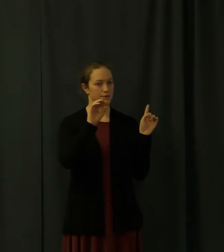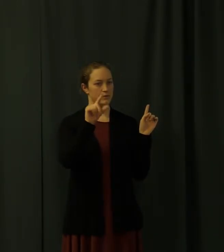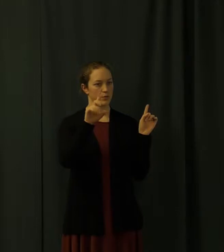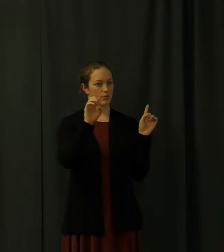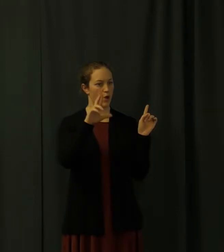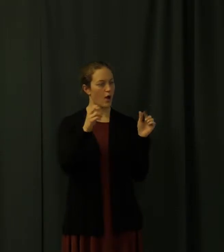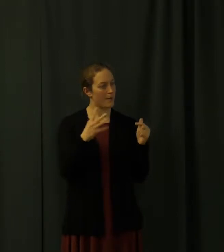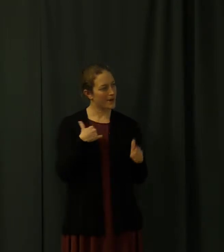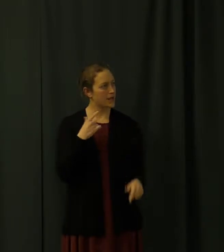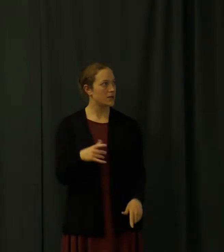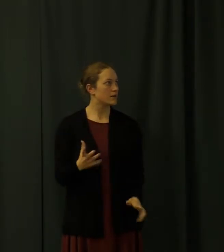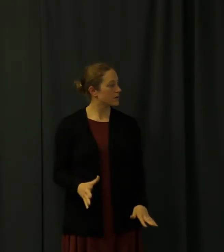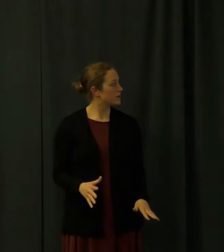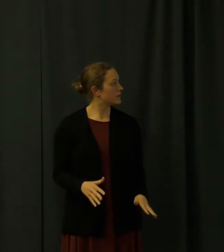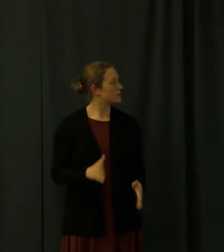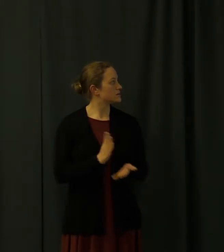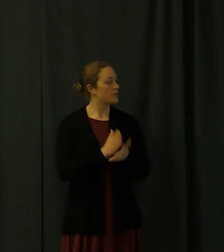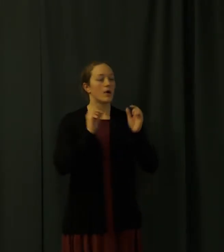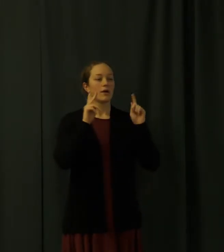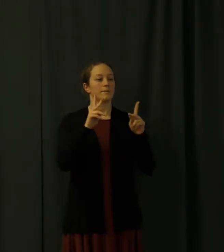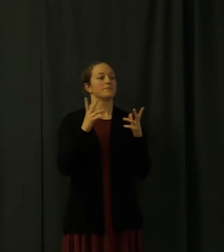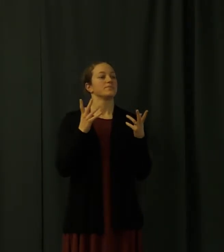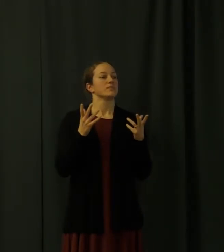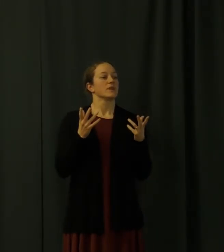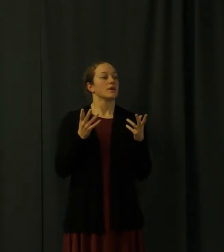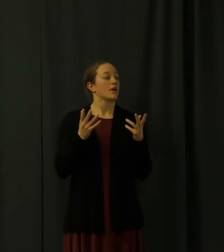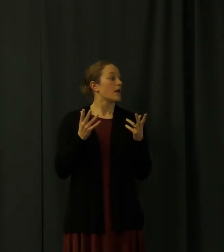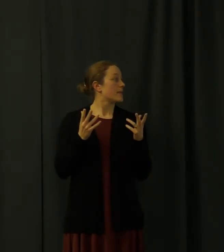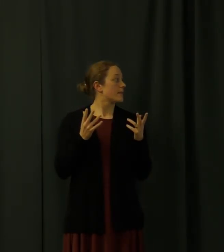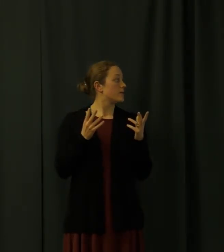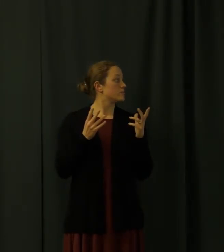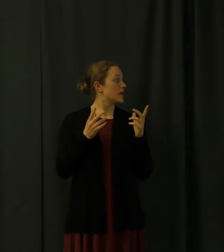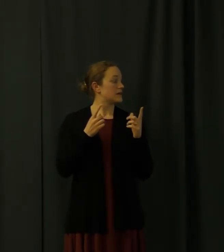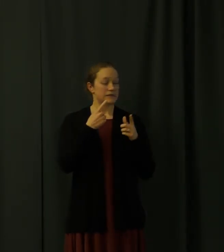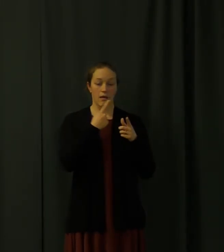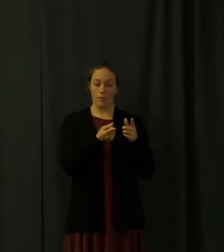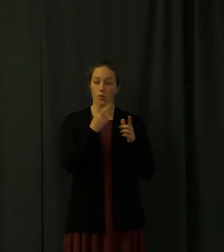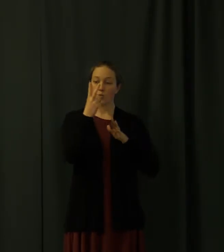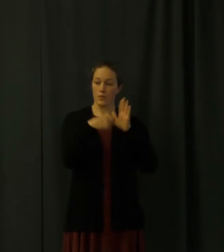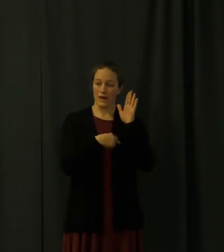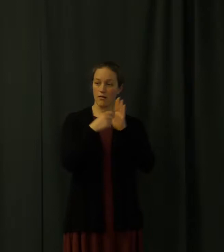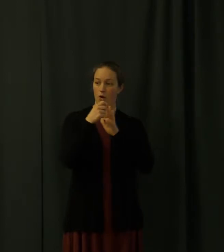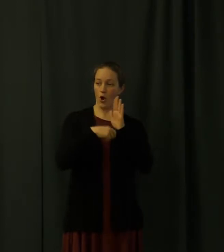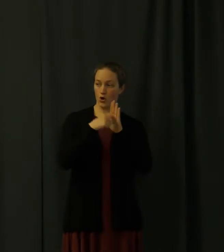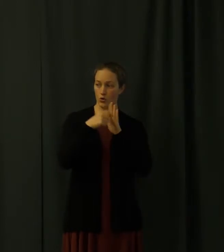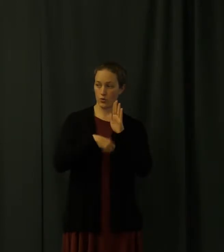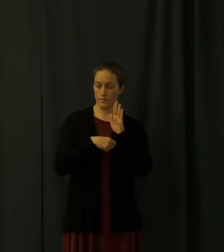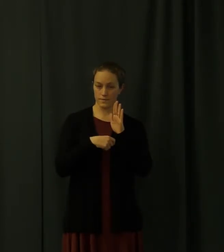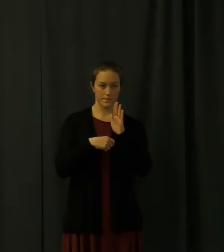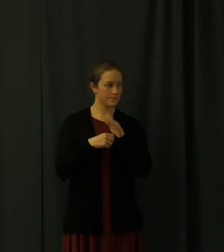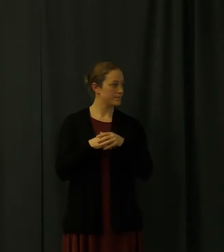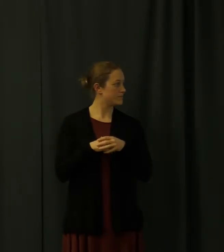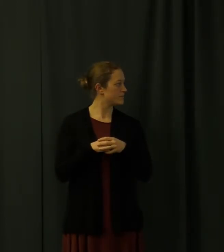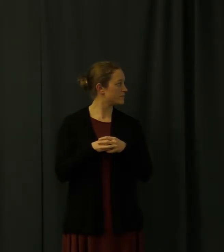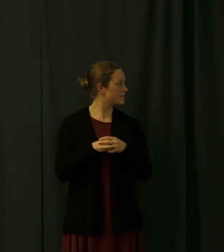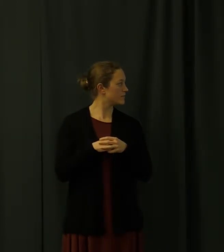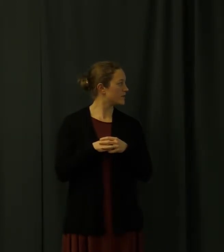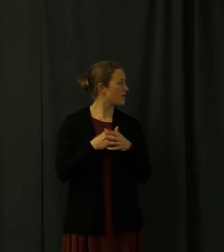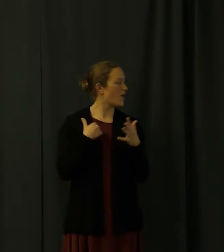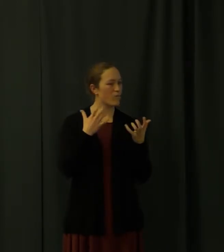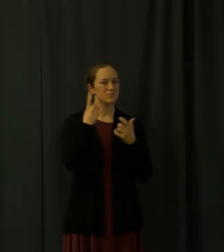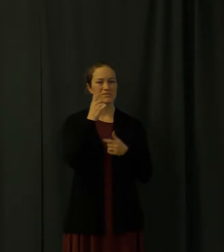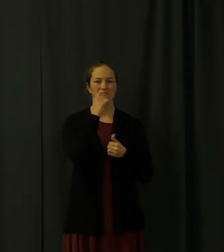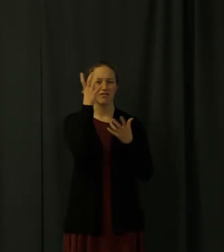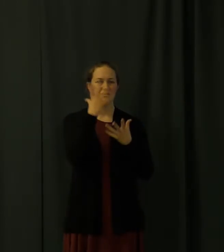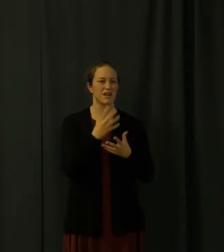person need? Okay, so I'm going to read this article. Oh, can I get something that's not sad? Oh,